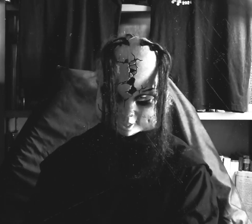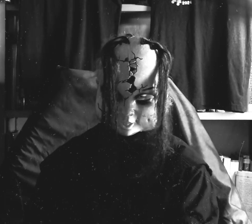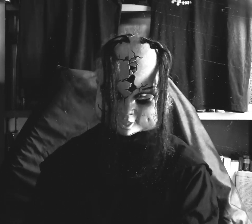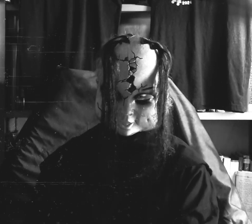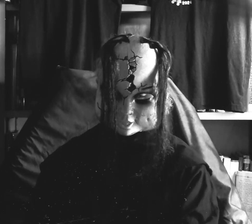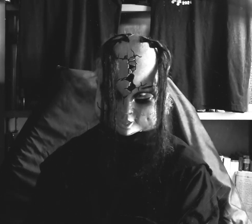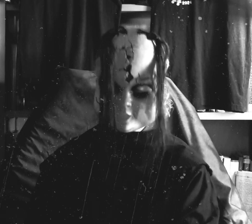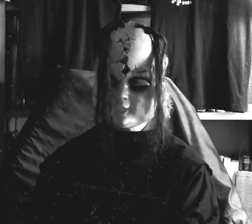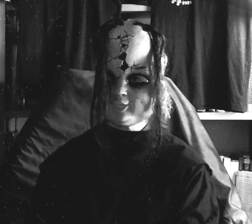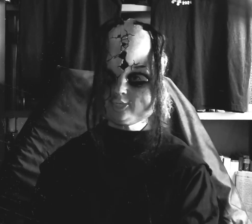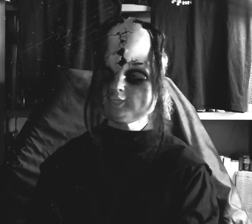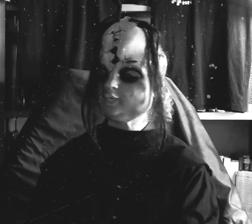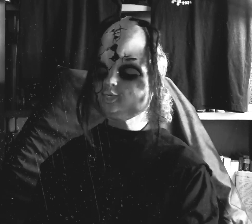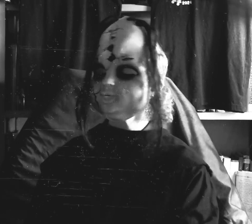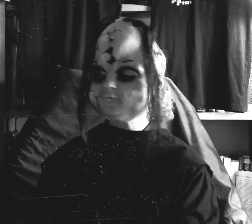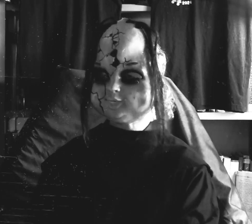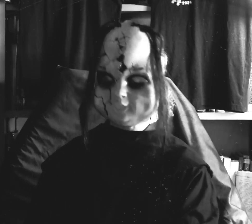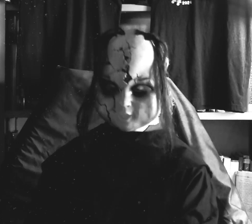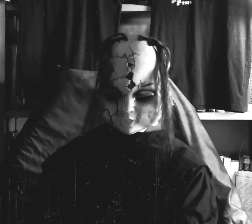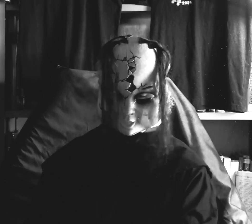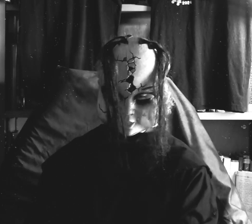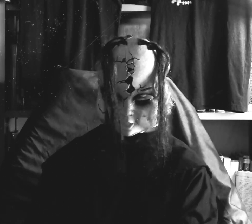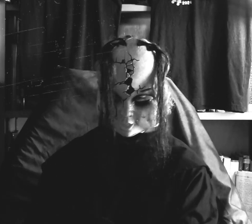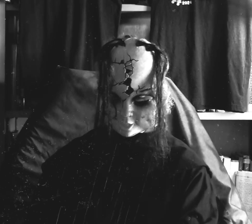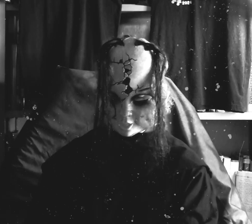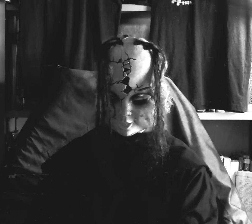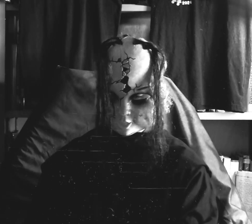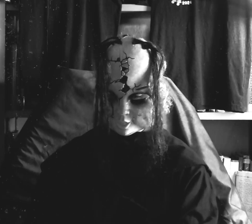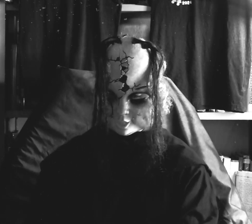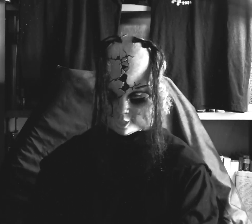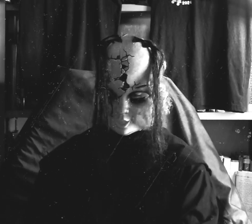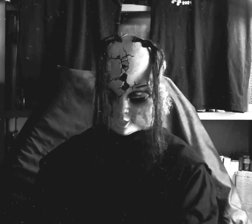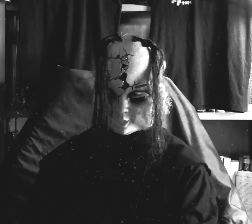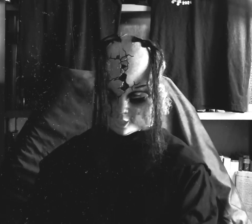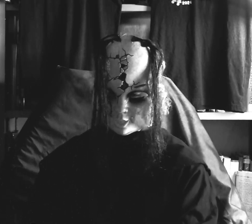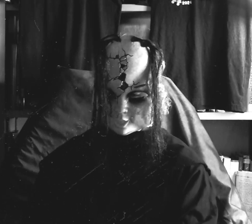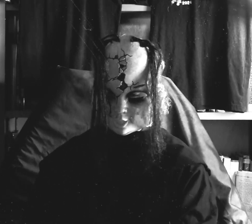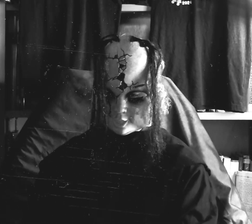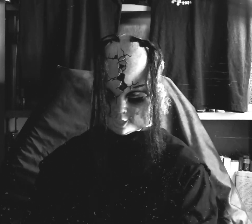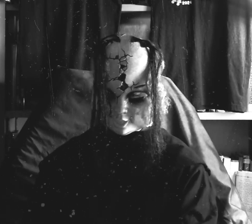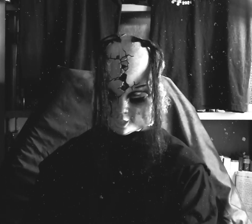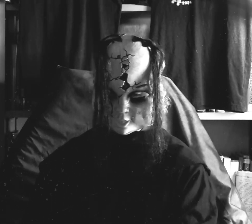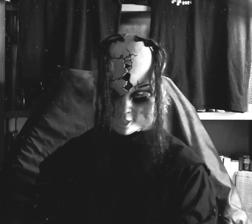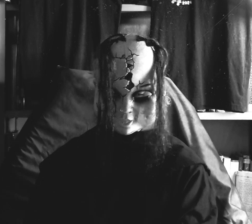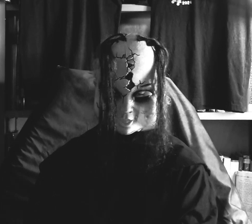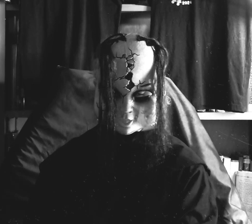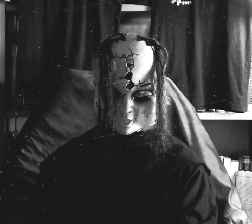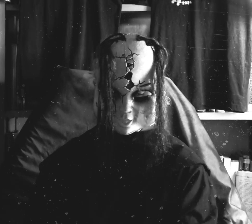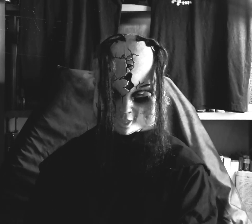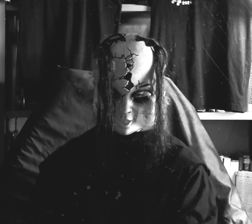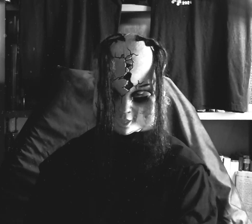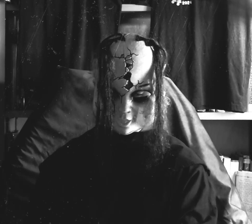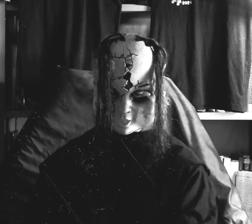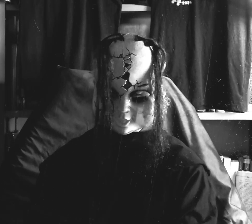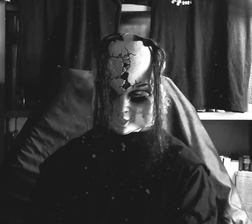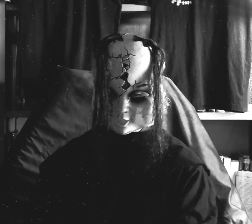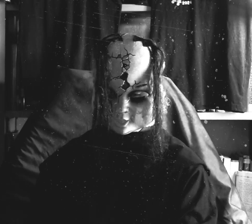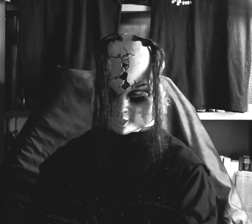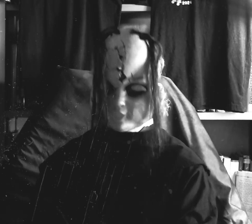And so everything turned out just as Maria had wanted. Before long, she and the ranchero became engaged. Soon